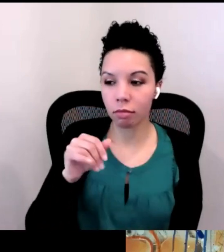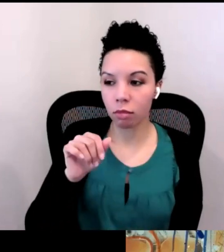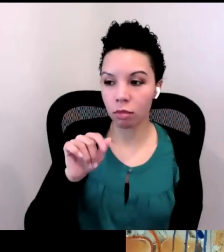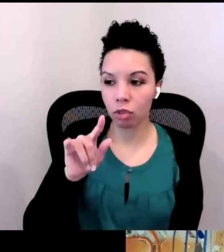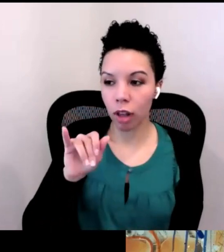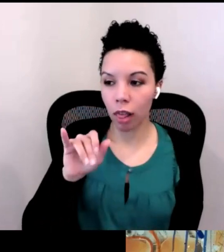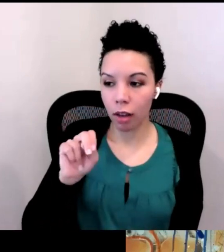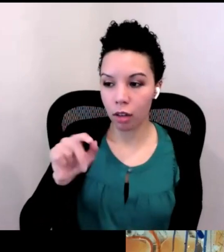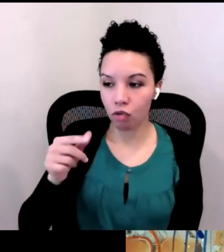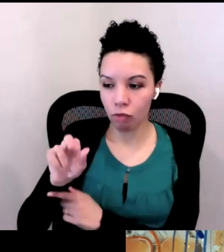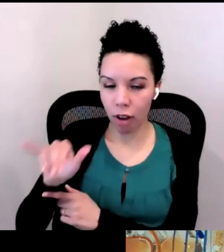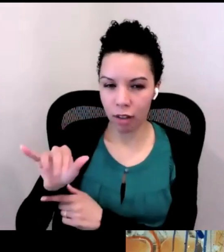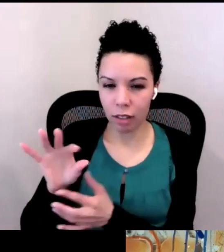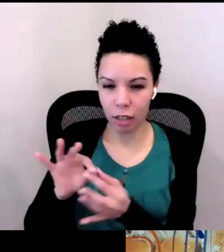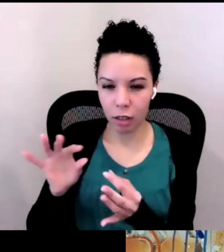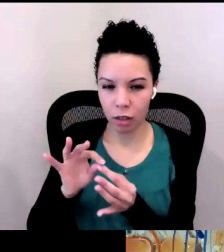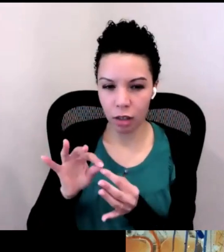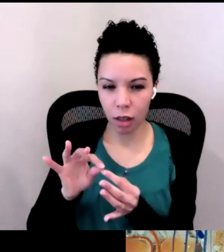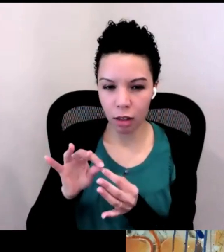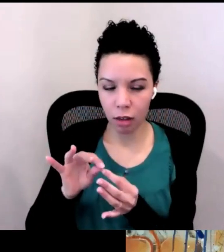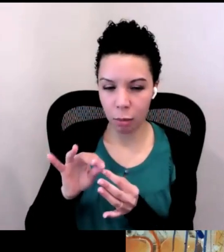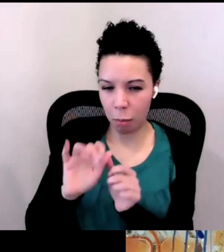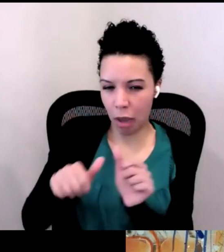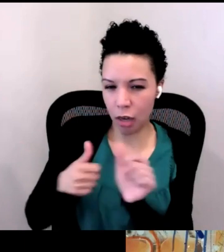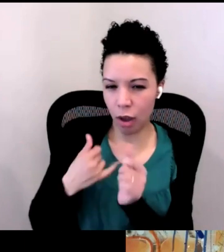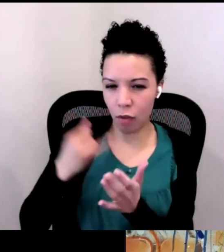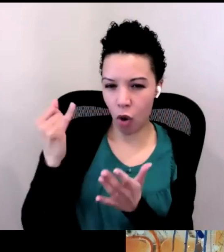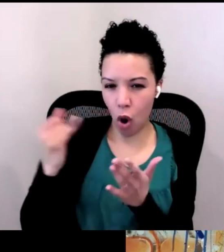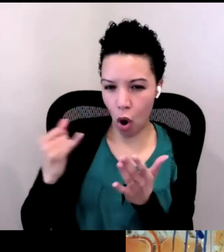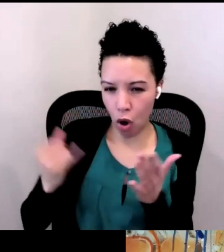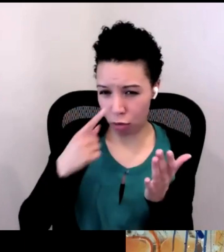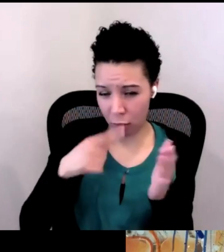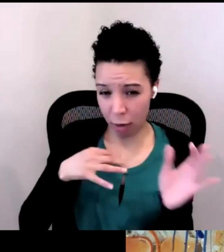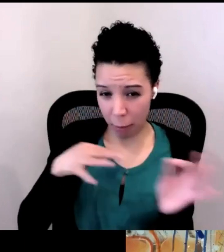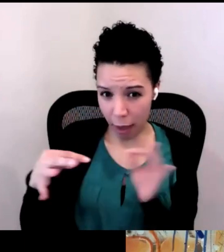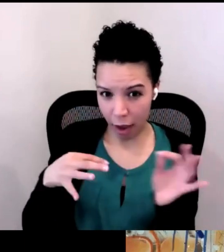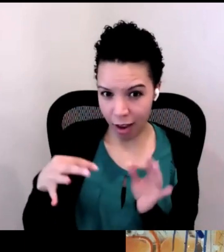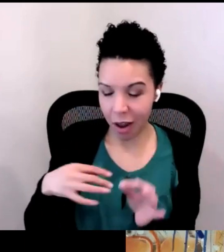the artwork behind you?" And I want to know too. Tell us more about the art.